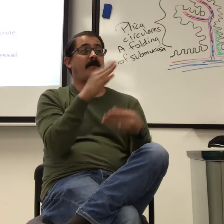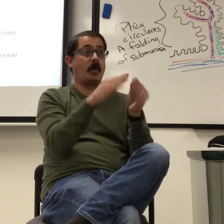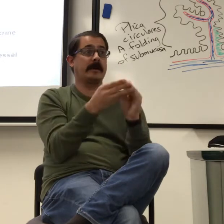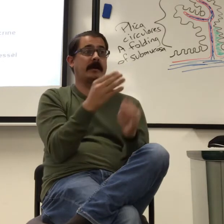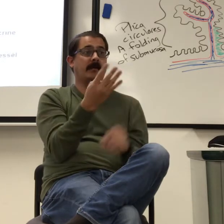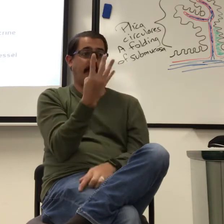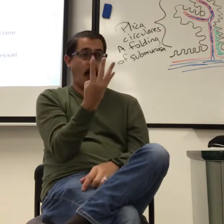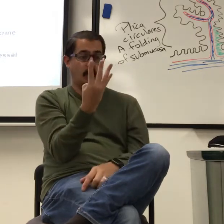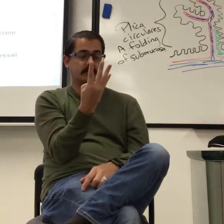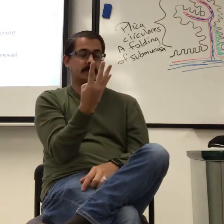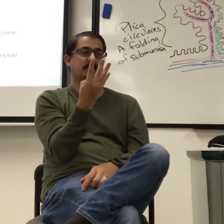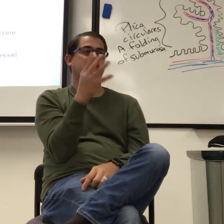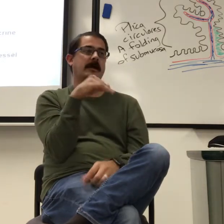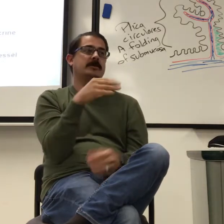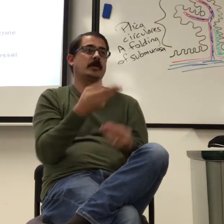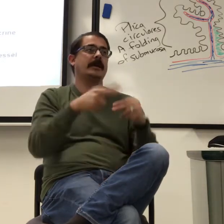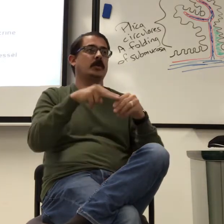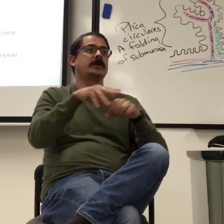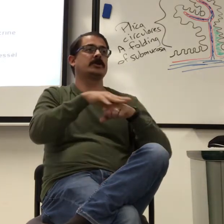the surface area.